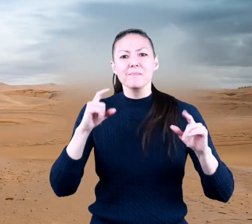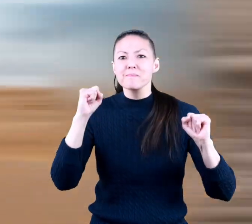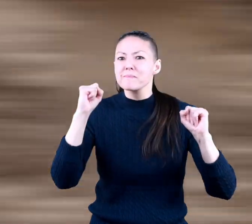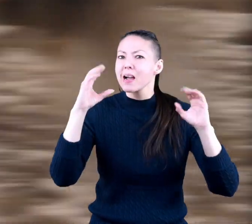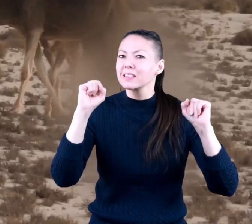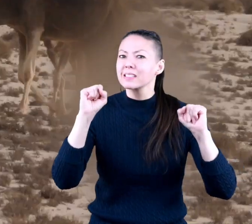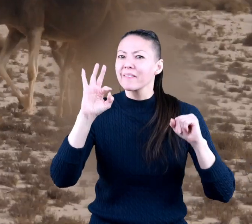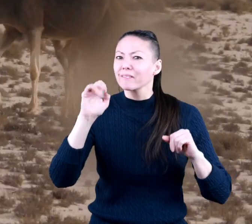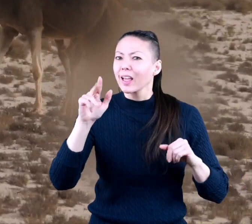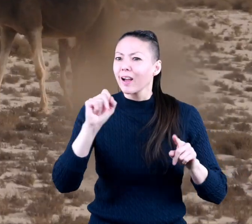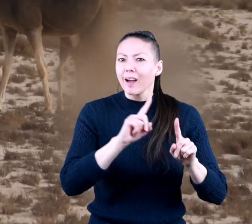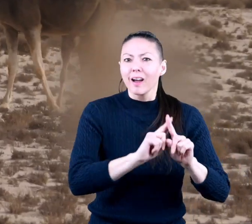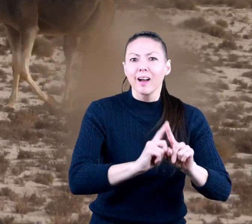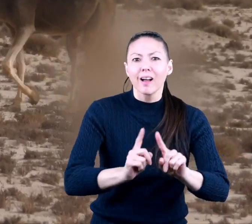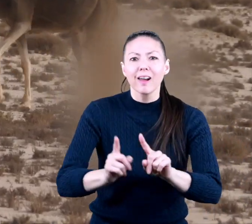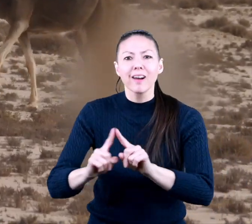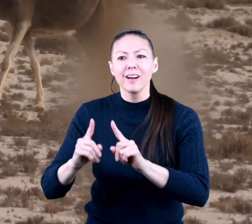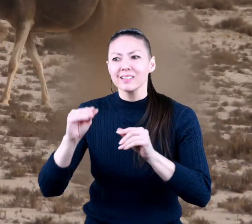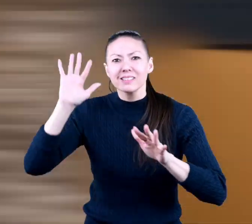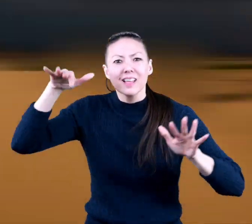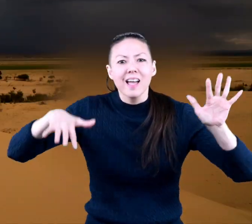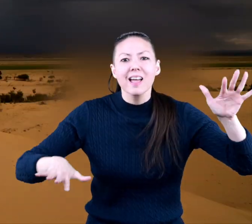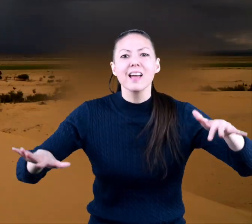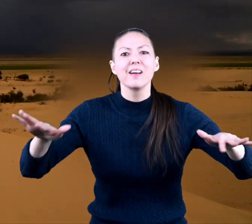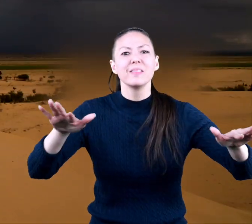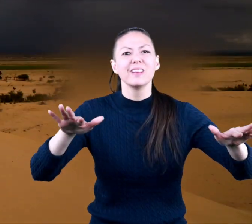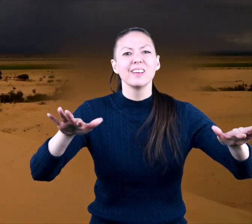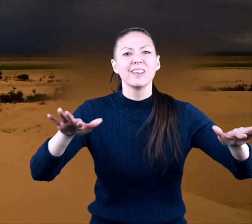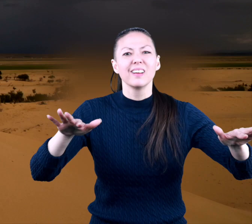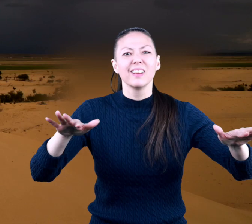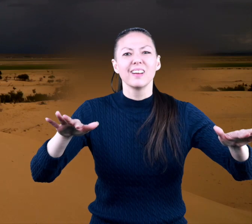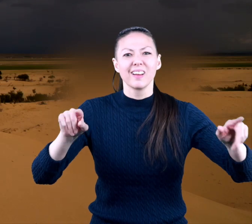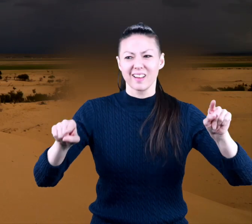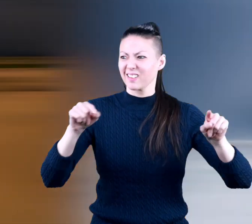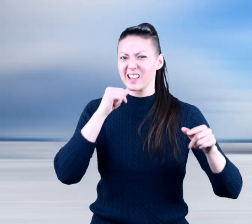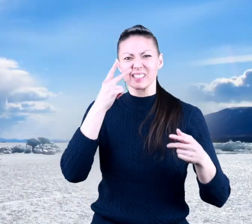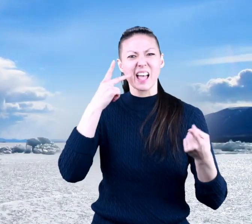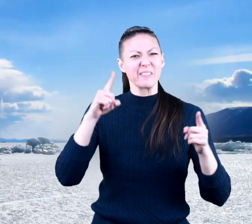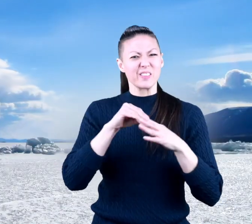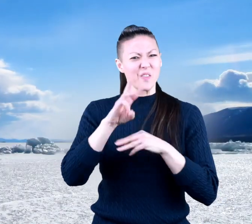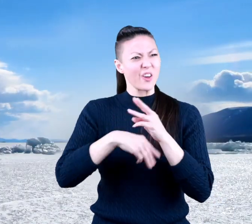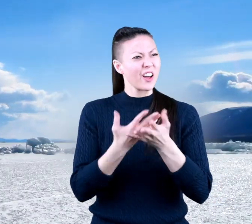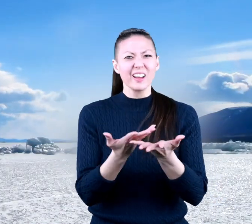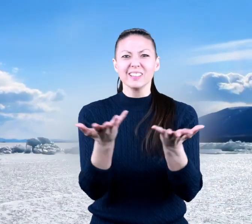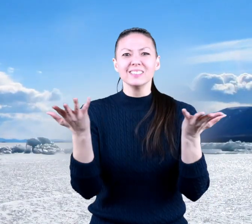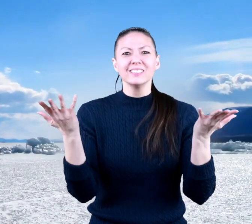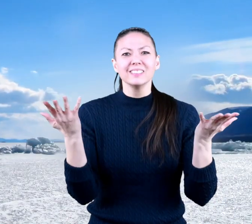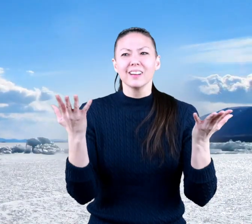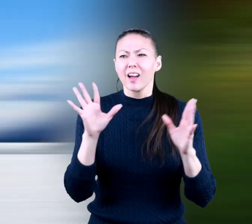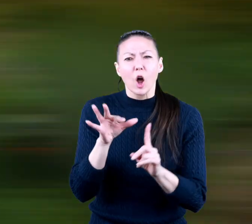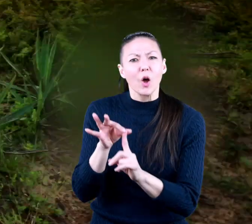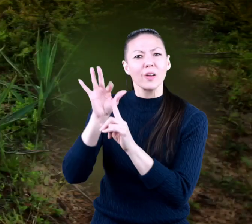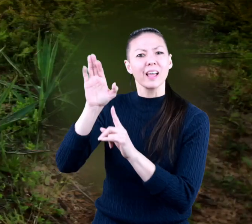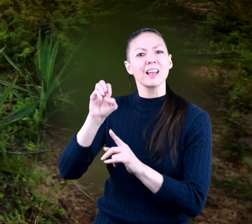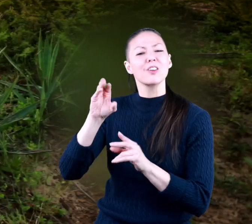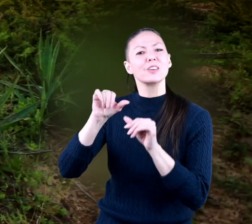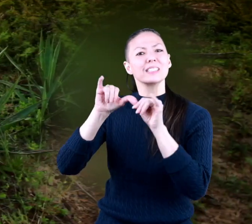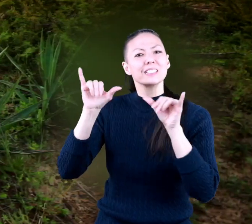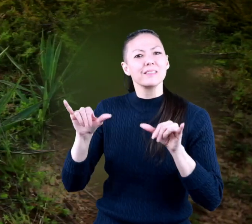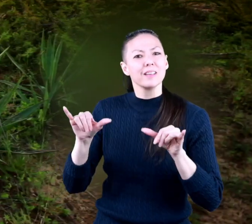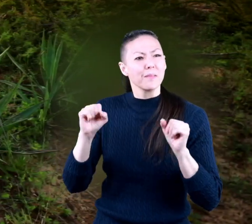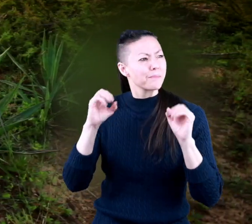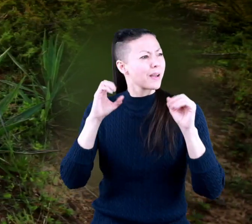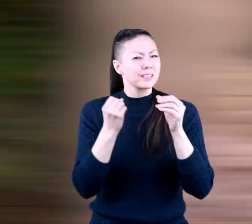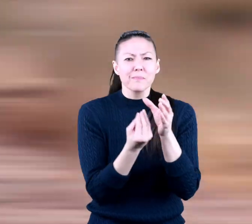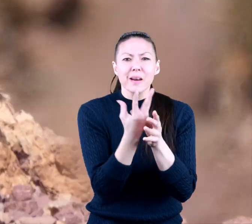deserts all have their own amazing features, landscapes not seen anywhere else in the world, and the unique ecosystem with